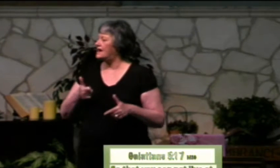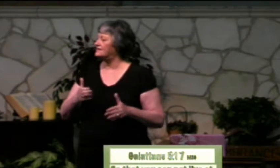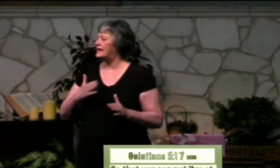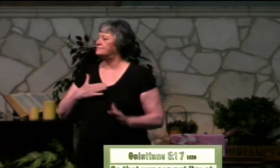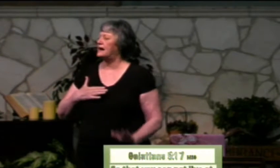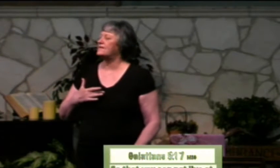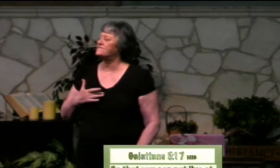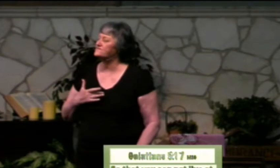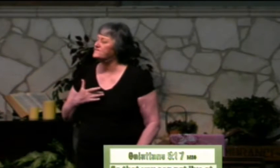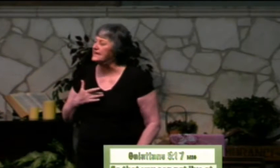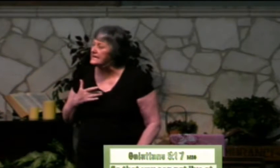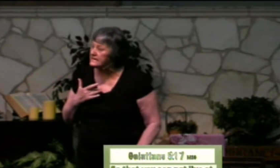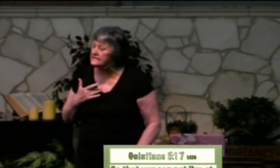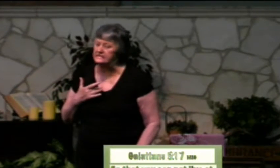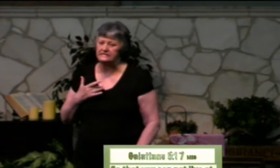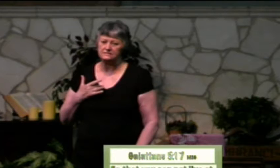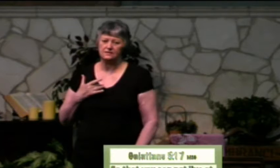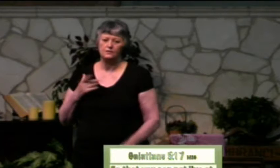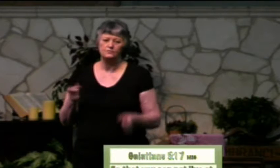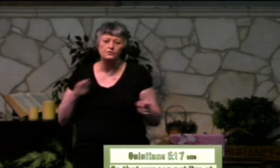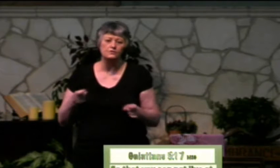let my feelings rule me.